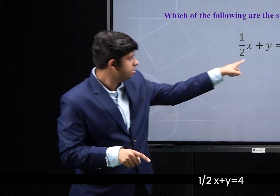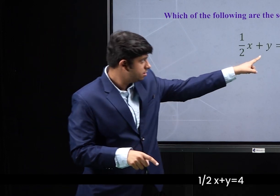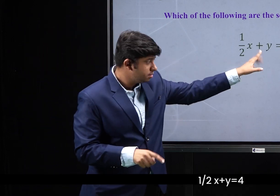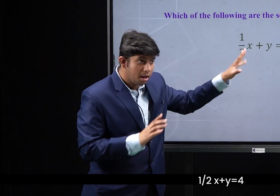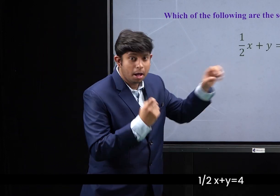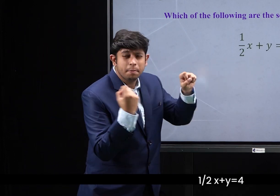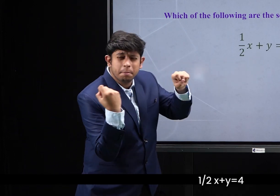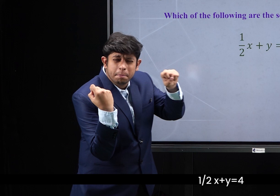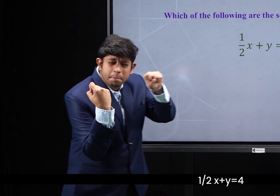is equal to 4?